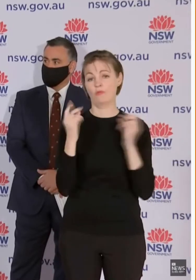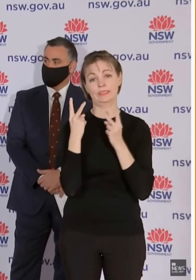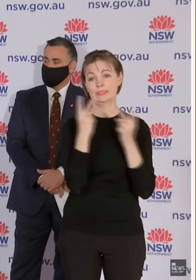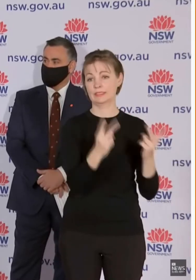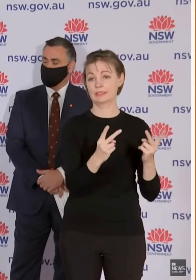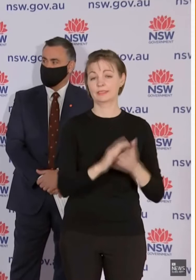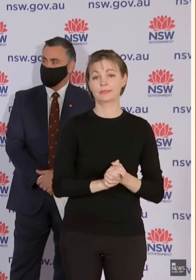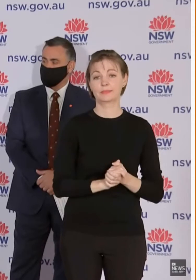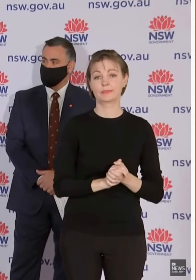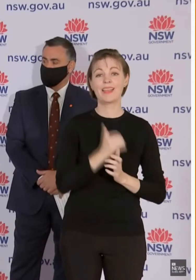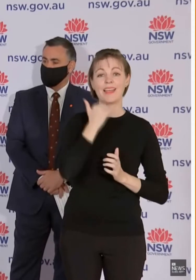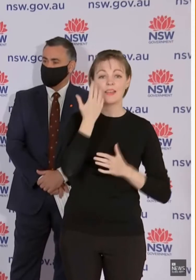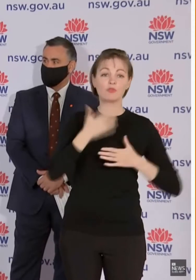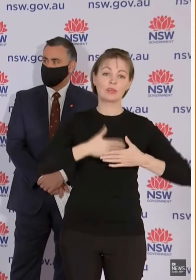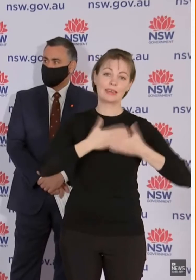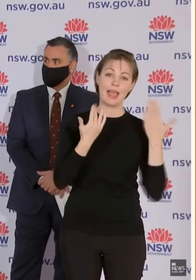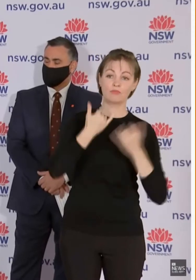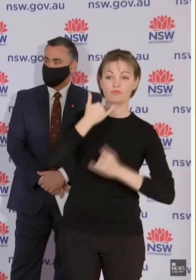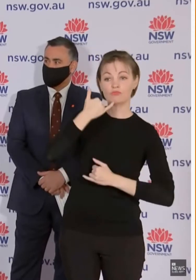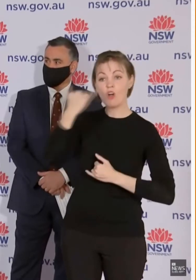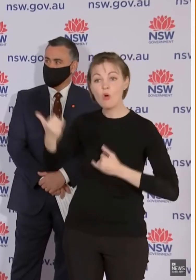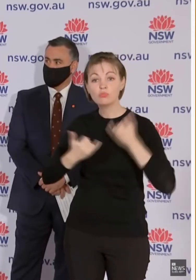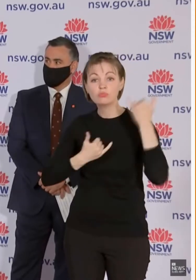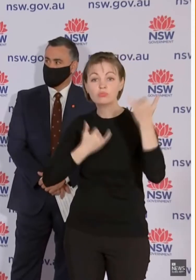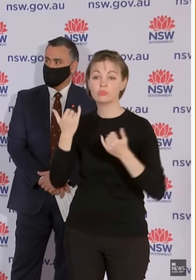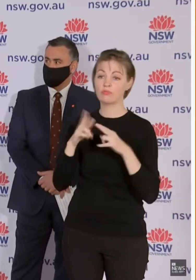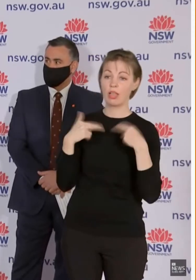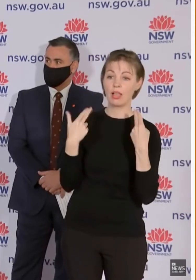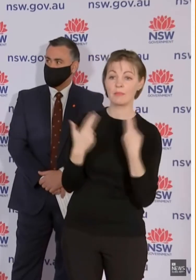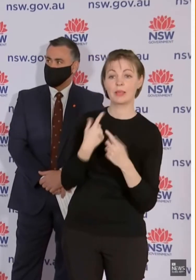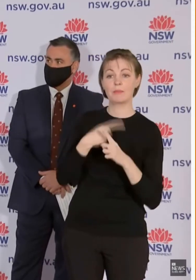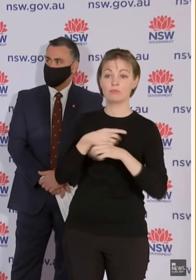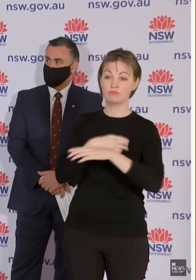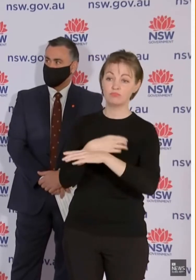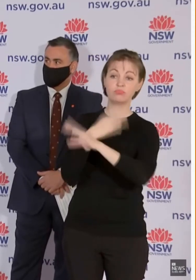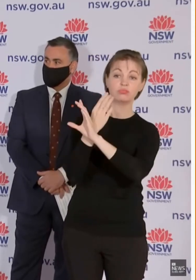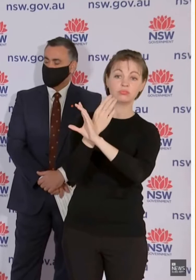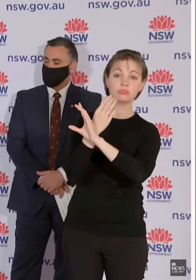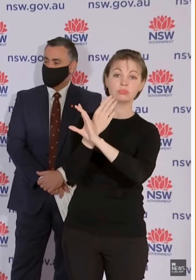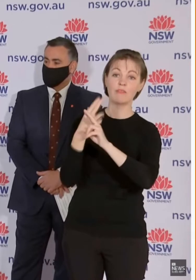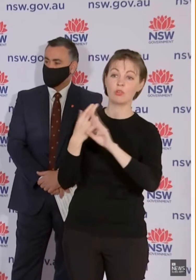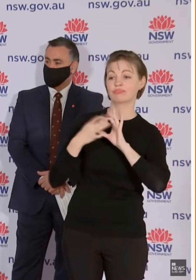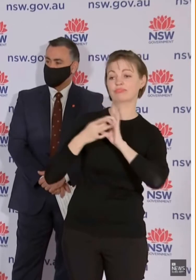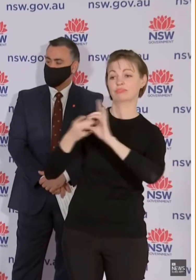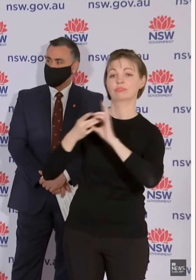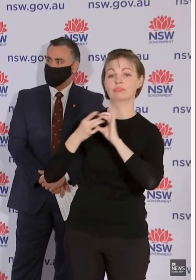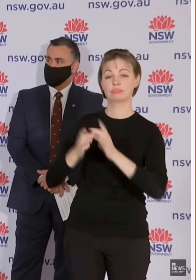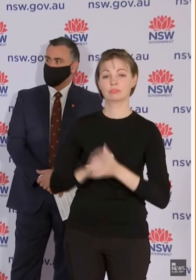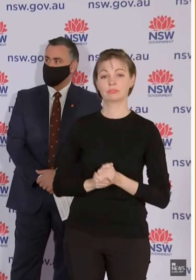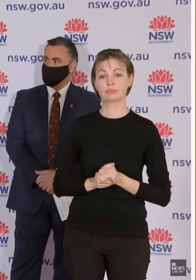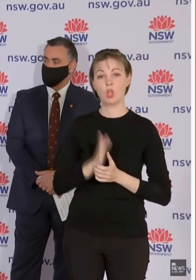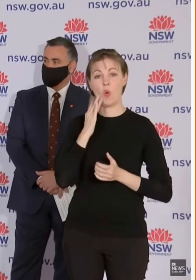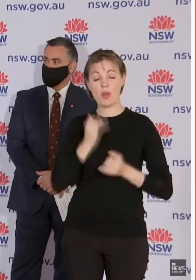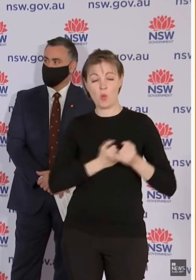phone and by video call to connect them. In the worst cases, at the end of life,